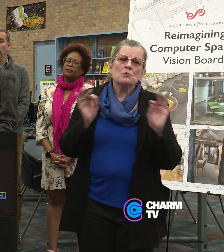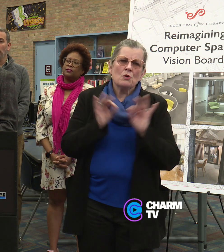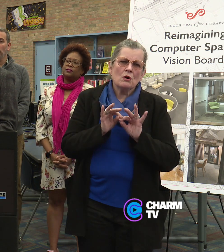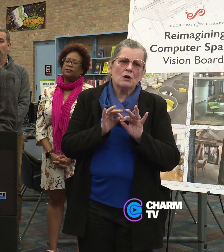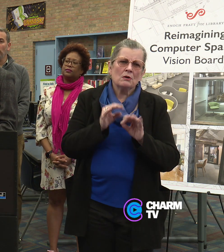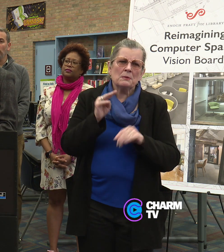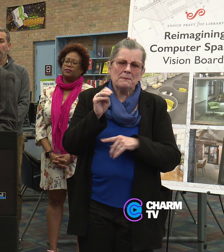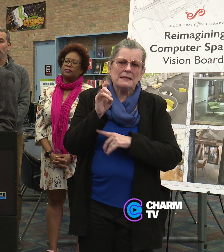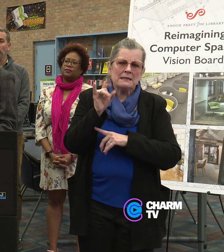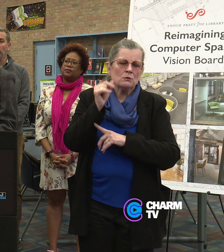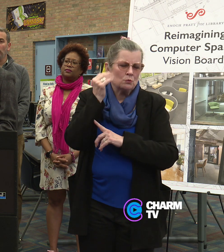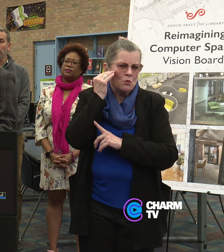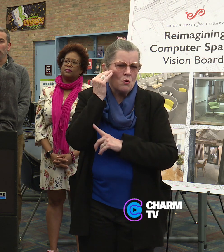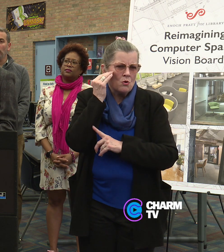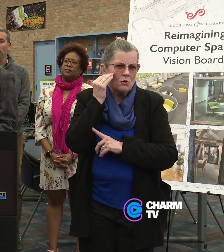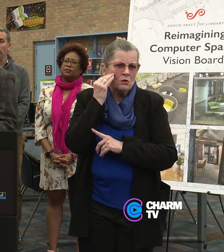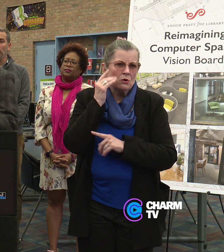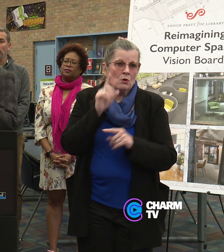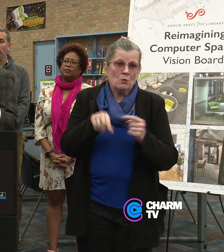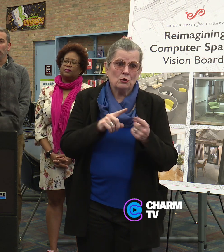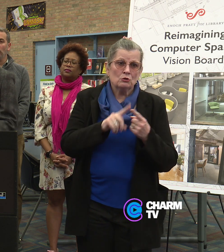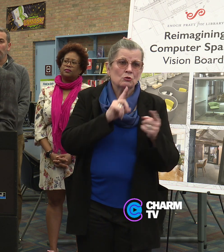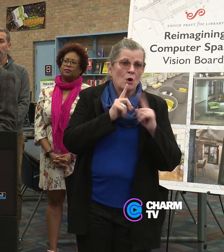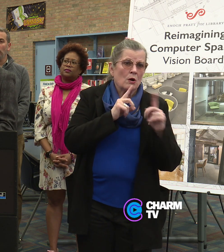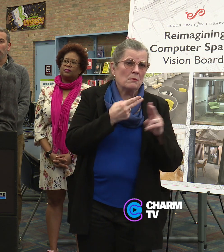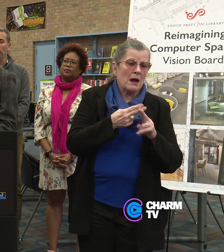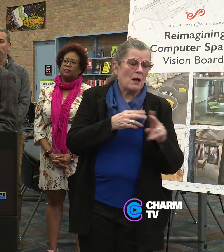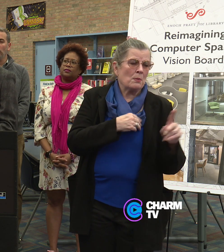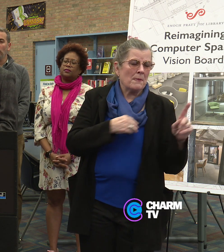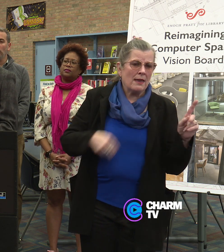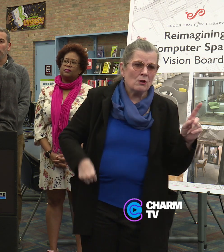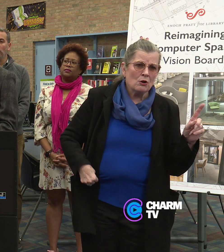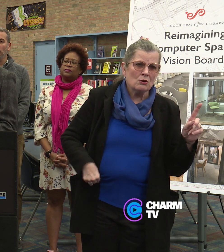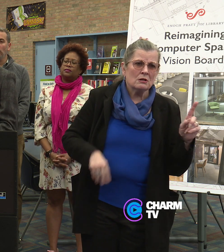when you talk to mayors from other cities and leaders from other cities,